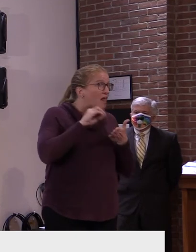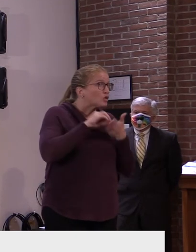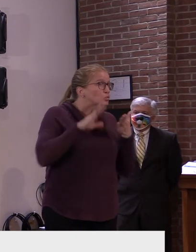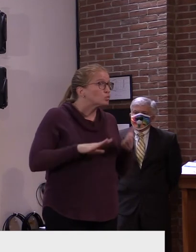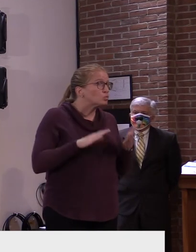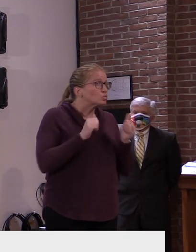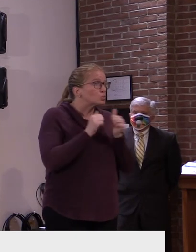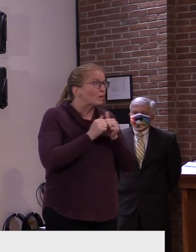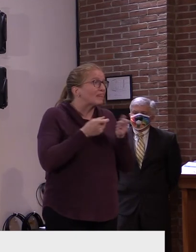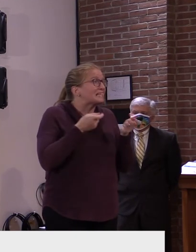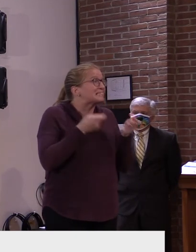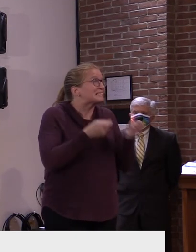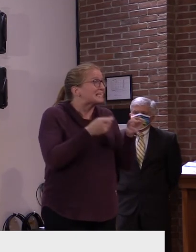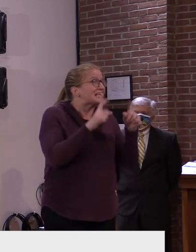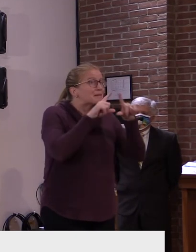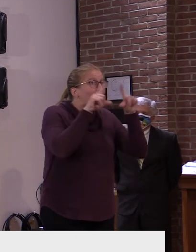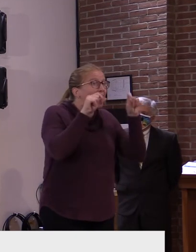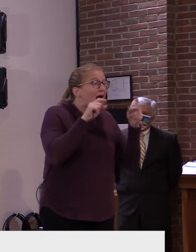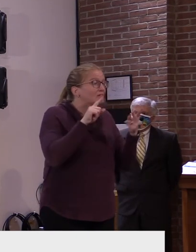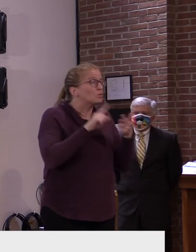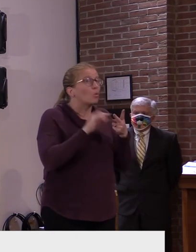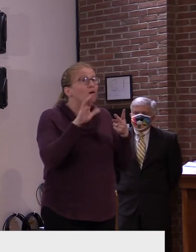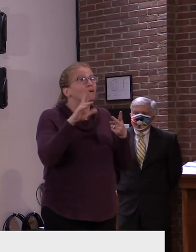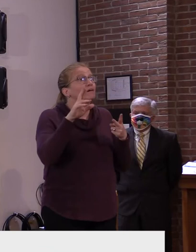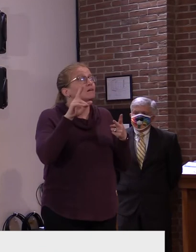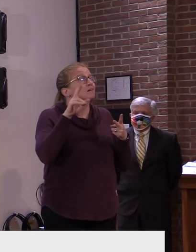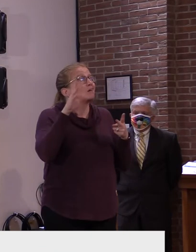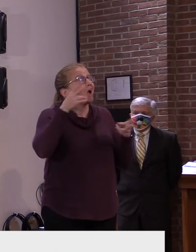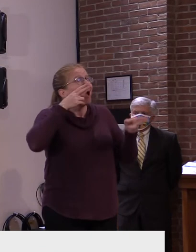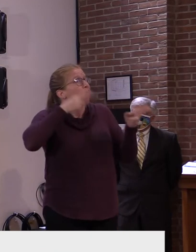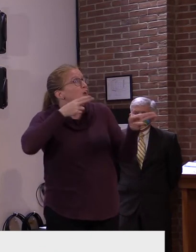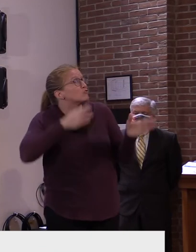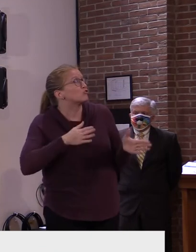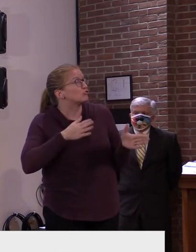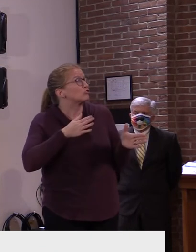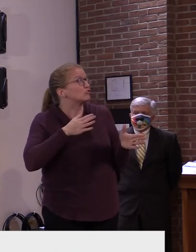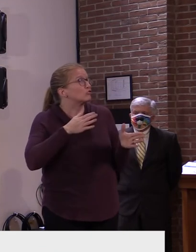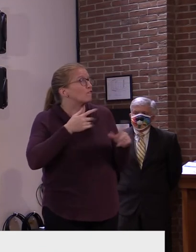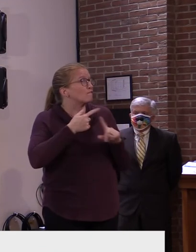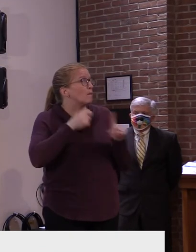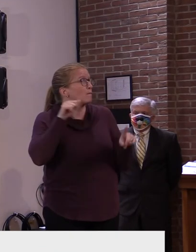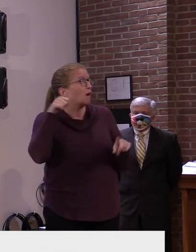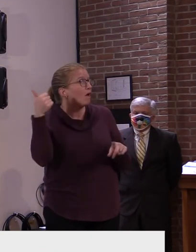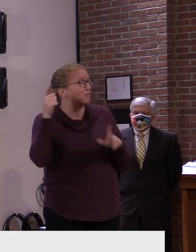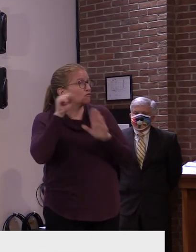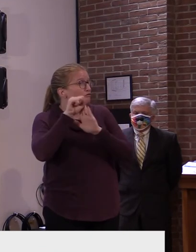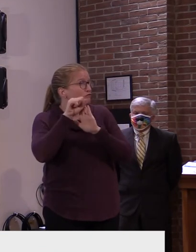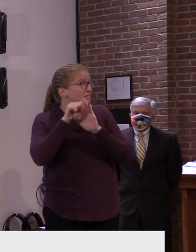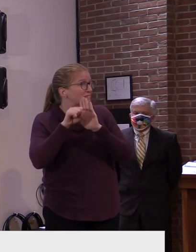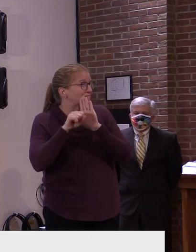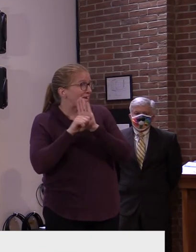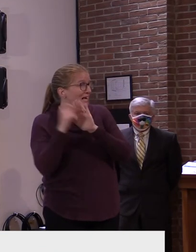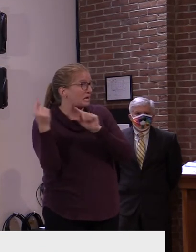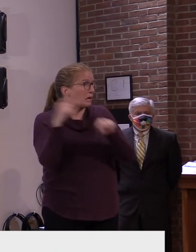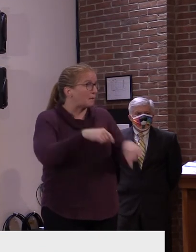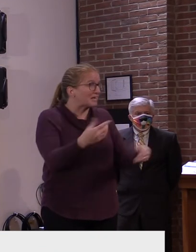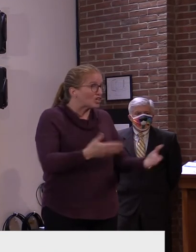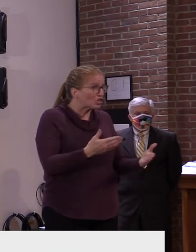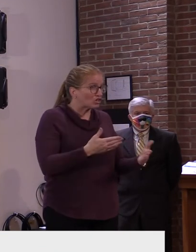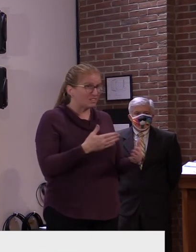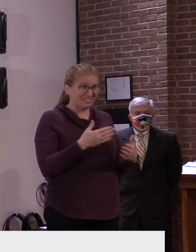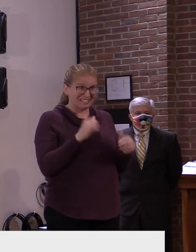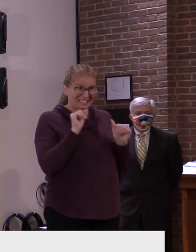still participate in those recreational activities and be considered quarantining if they stay away from other